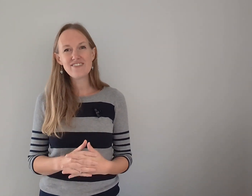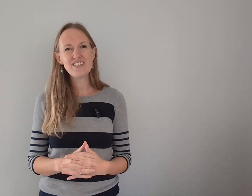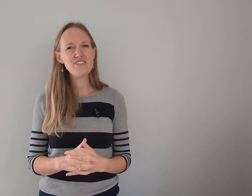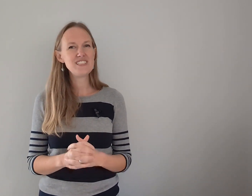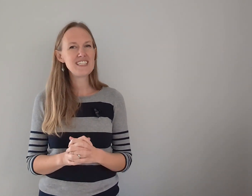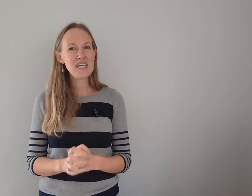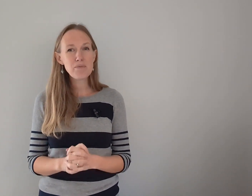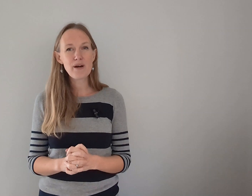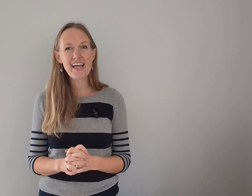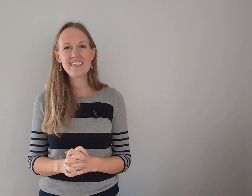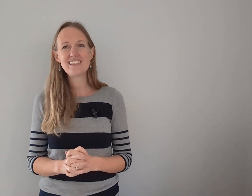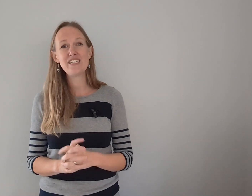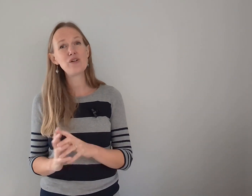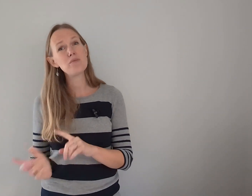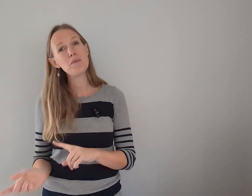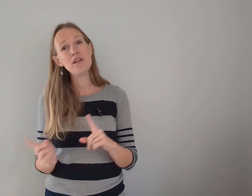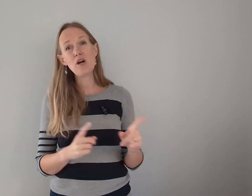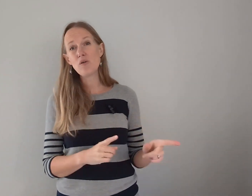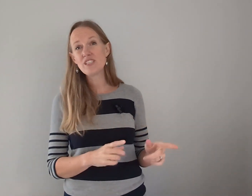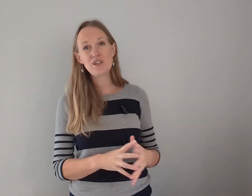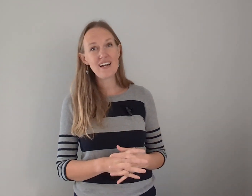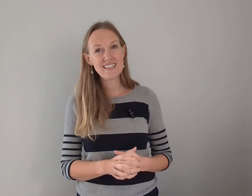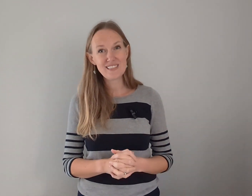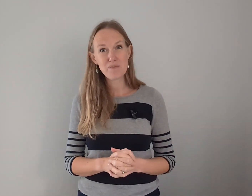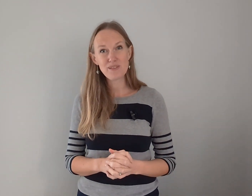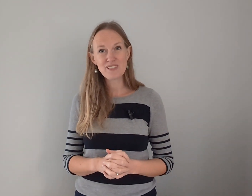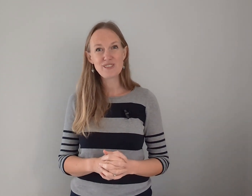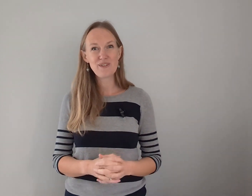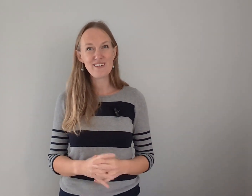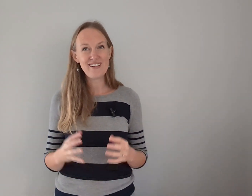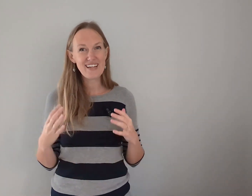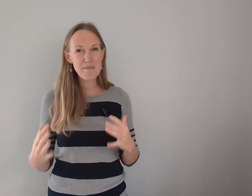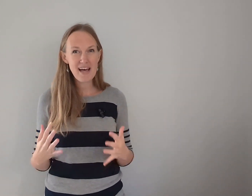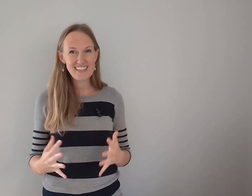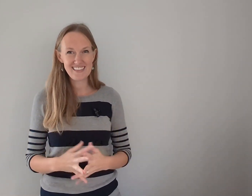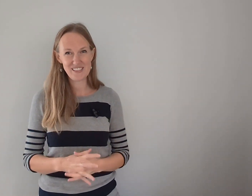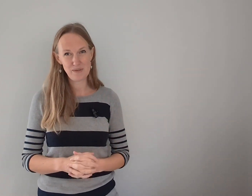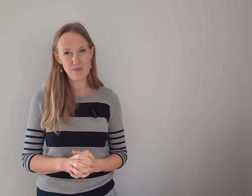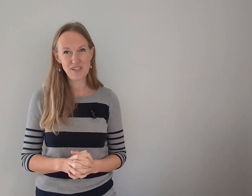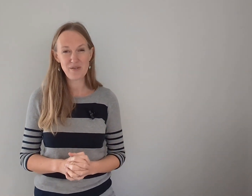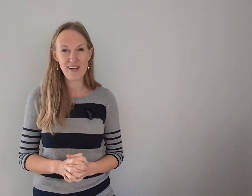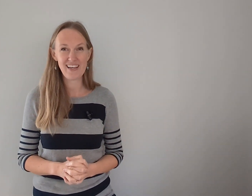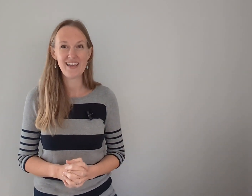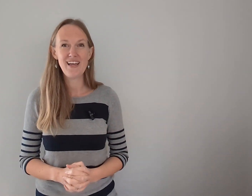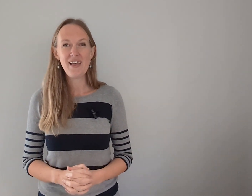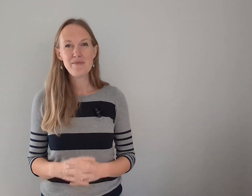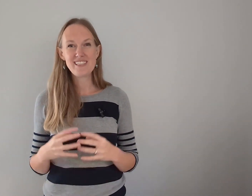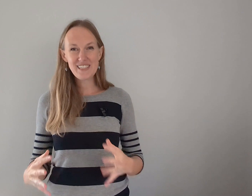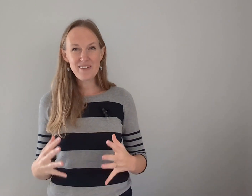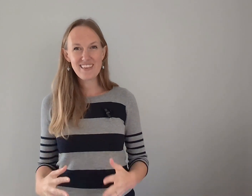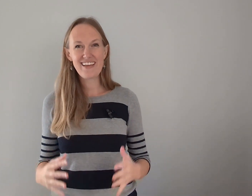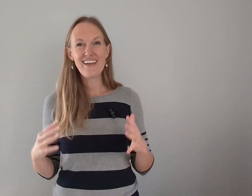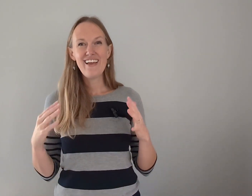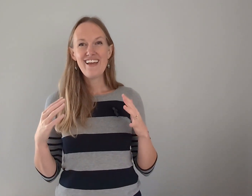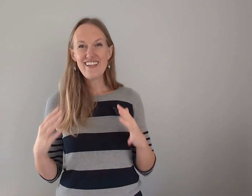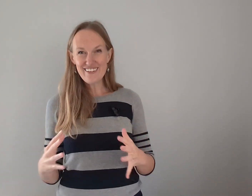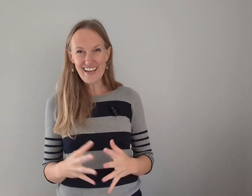for you, just keep practicing or maybe go and try a simpler tutorial and come back to this one when you're ready. But stick with it, you'll get